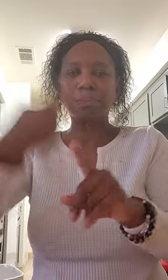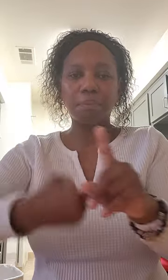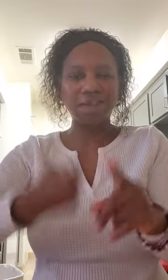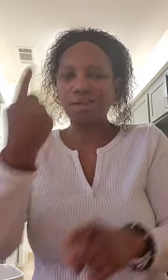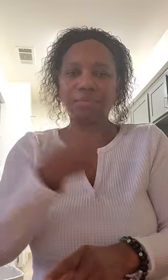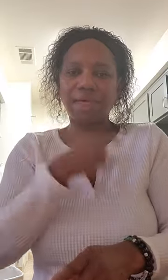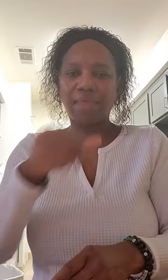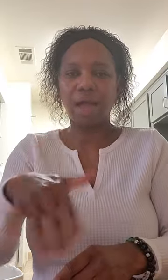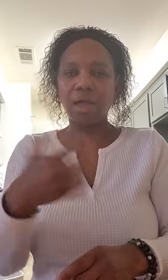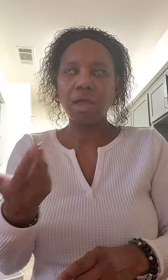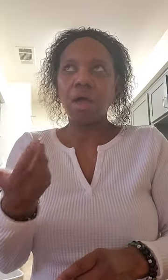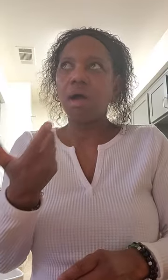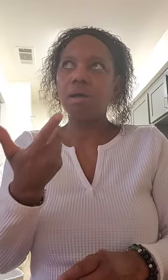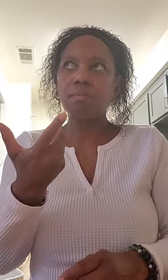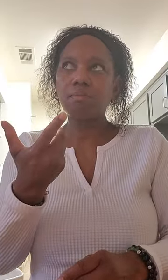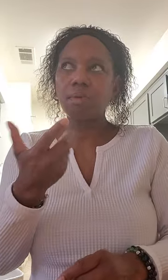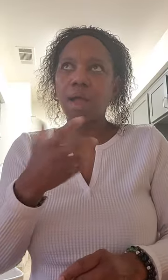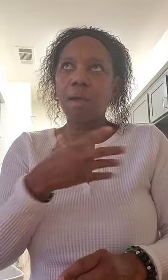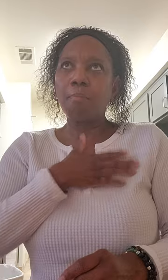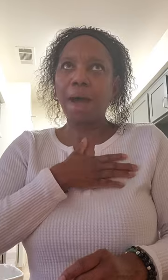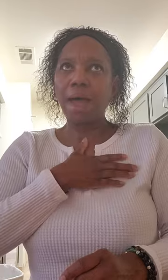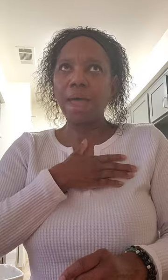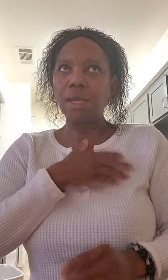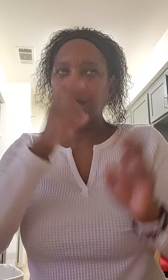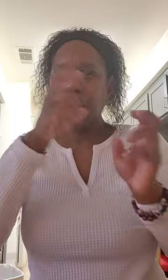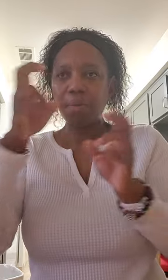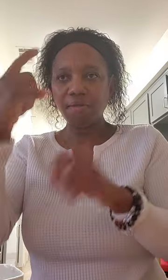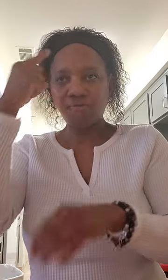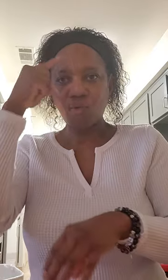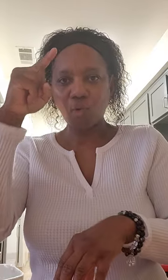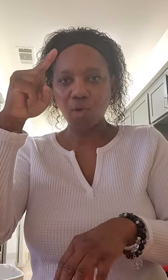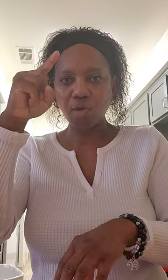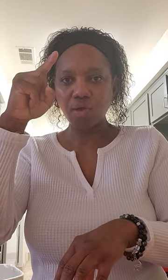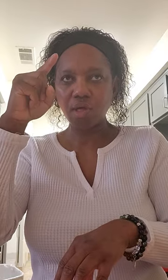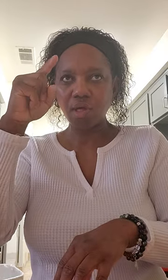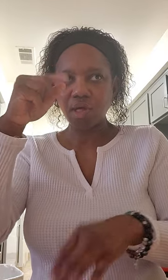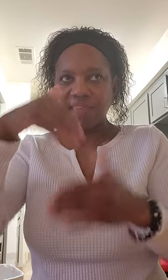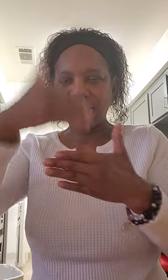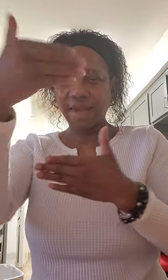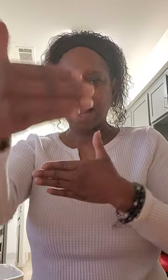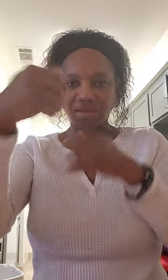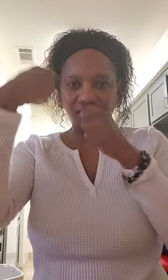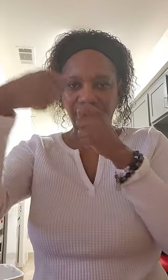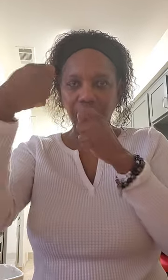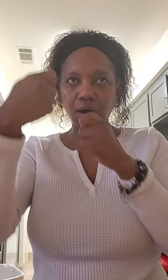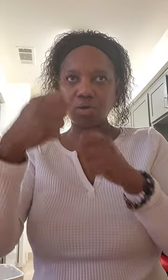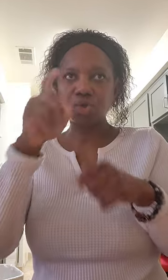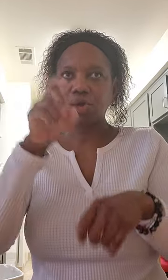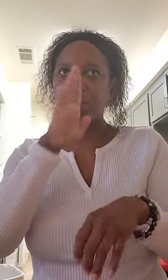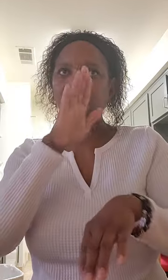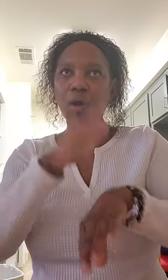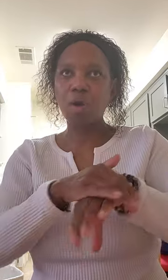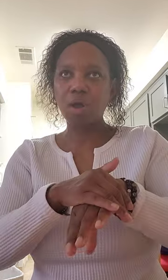a month something like that um my topic for that next video should be on